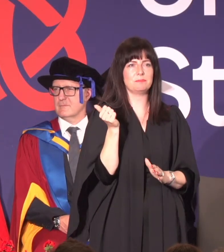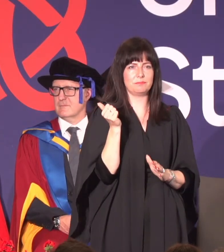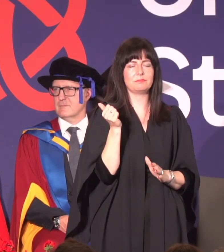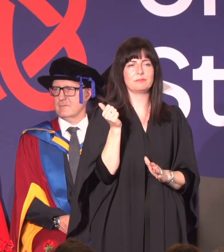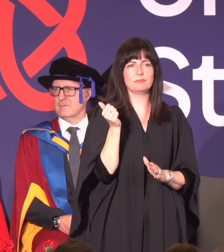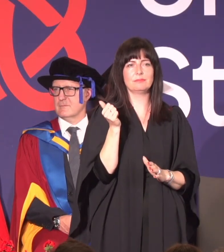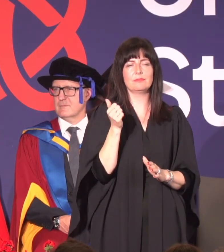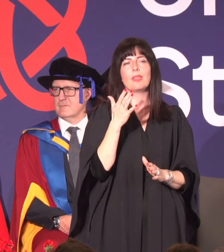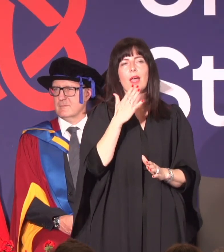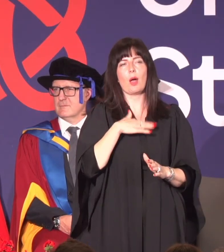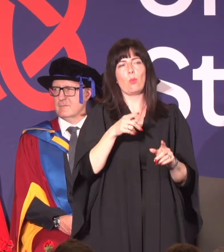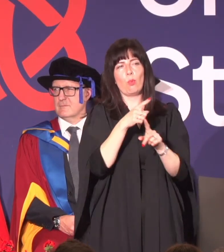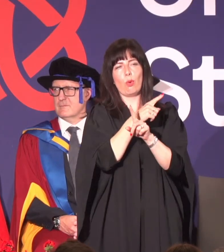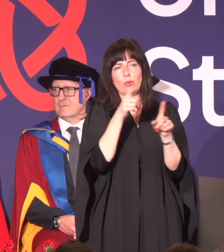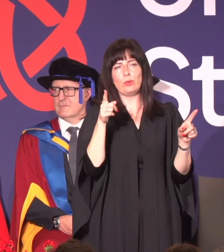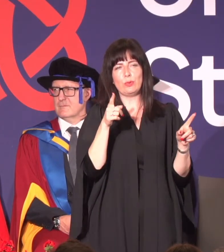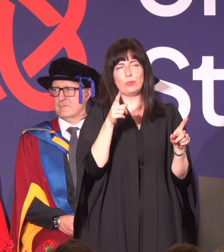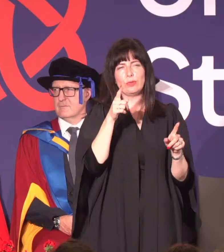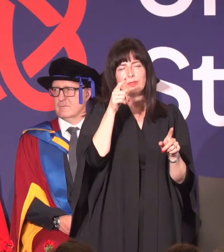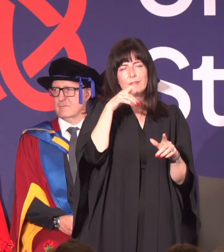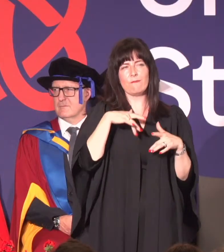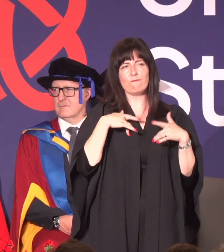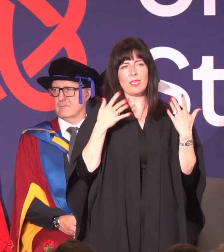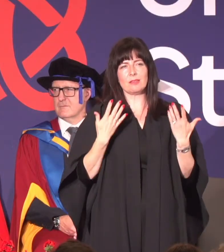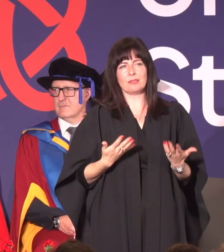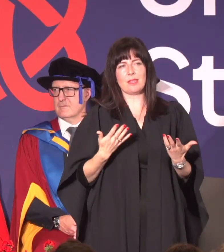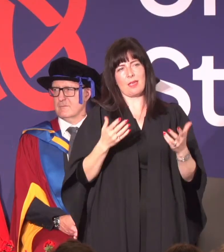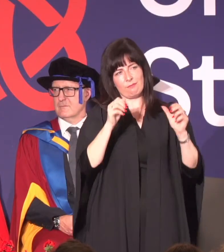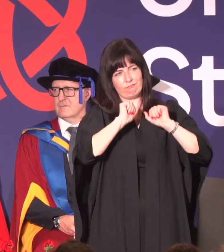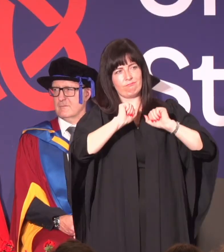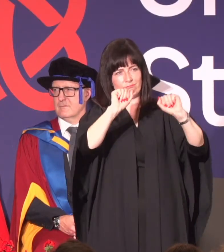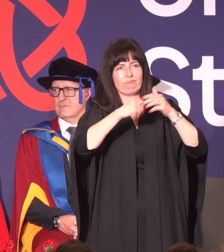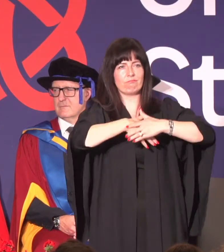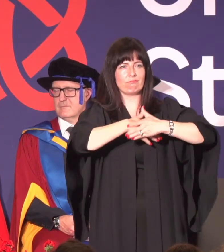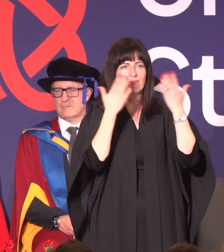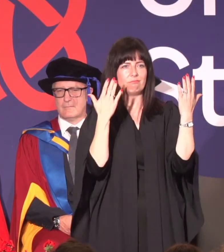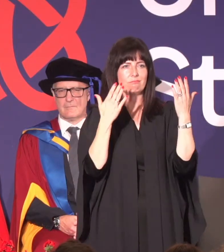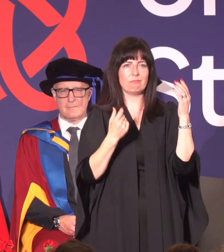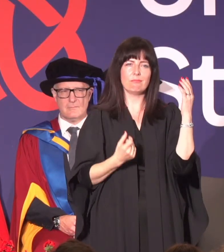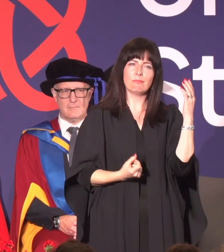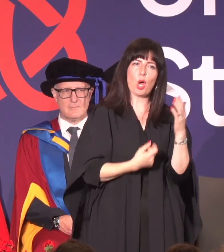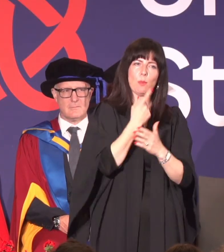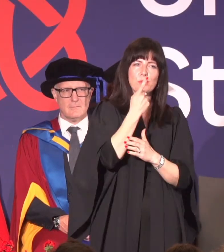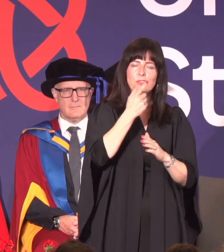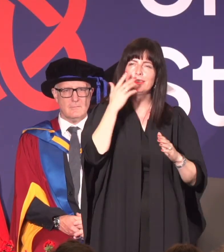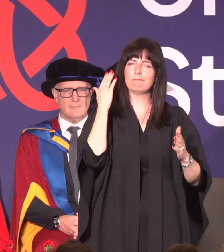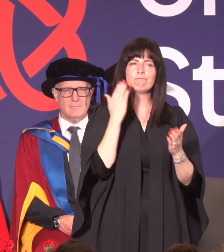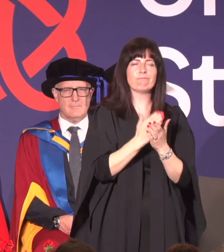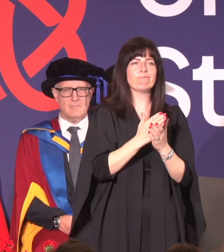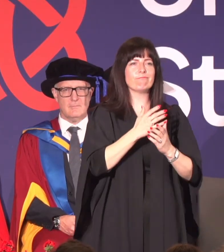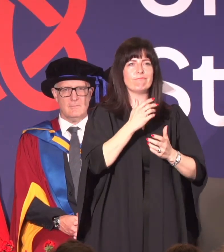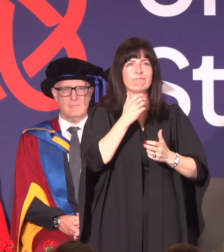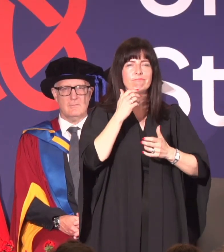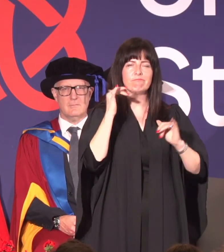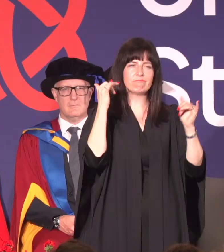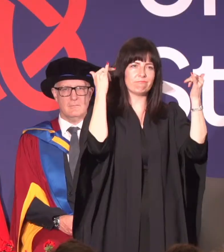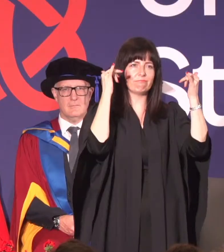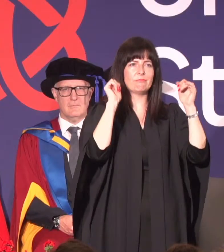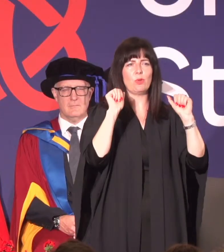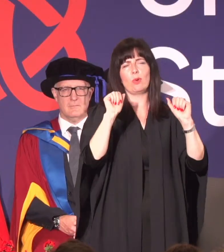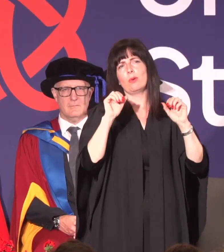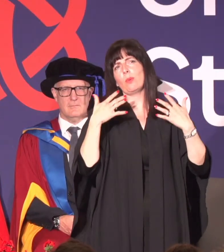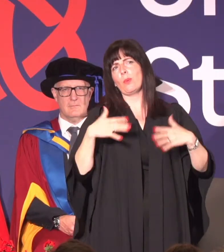I want you all to feel that today is your day, an opportunity to properly celebrate your